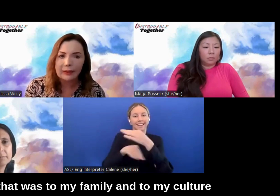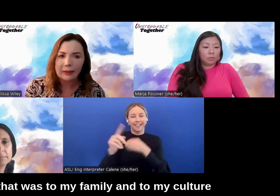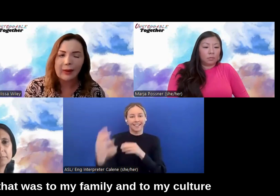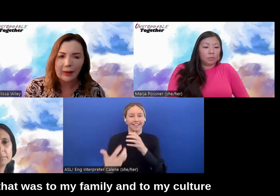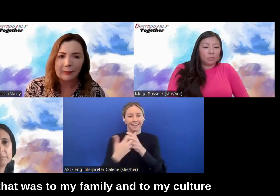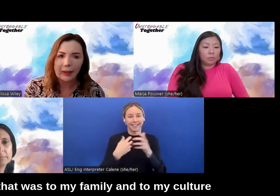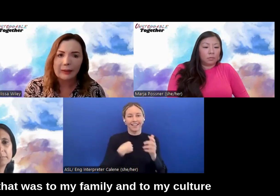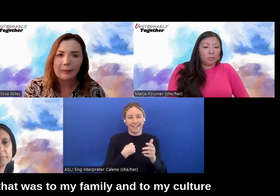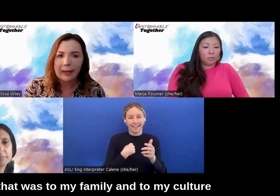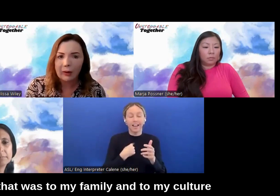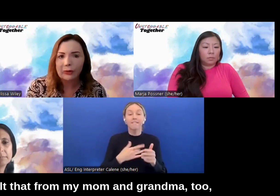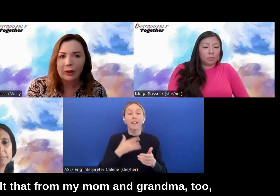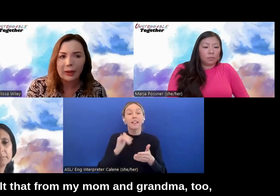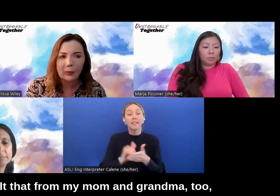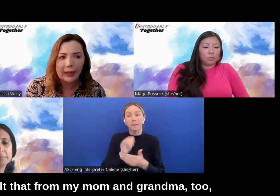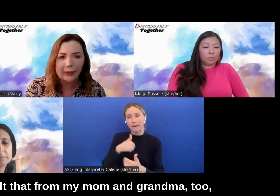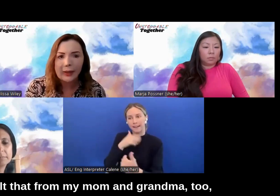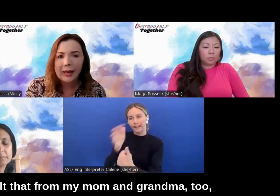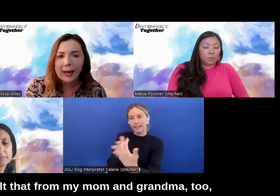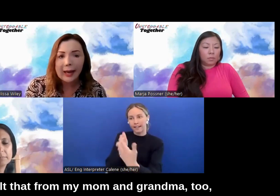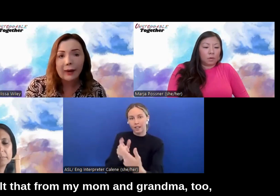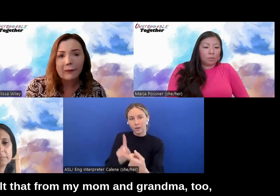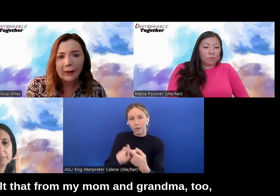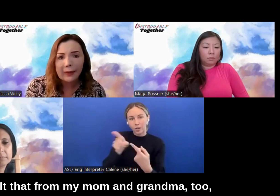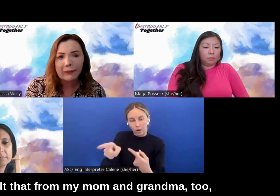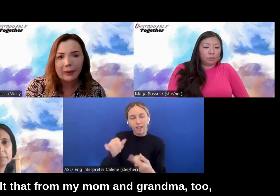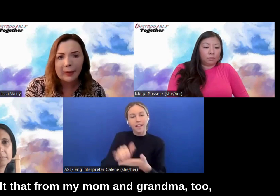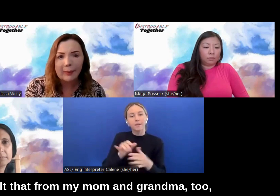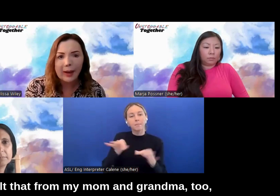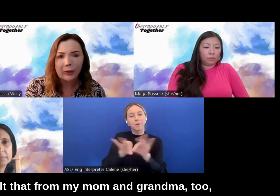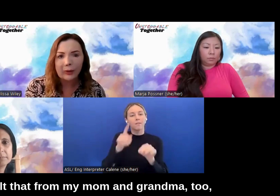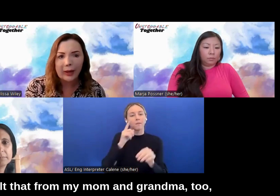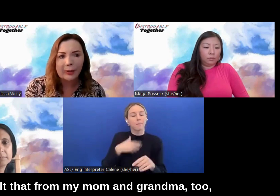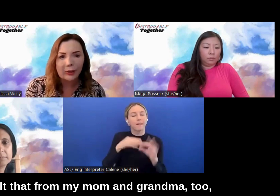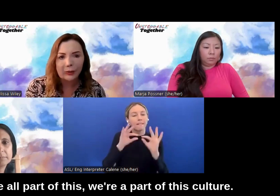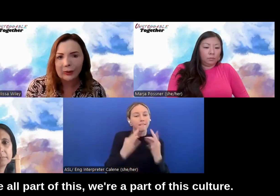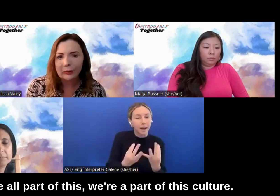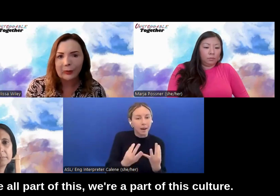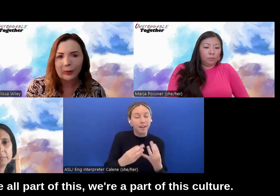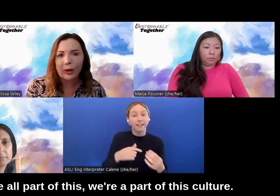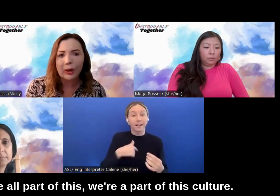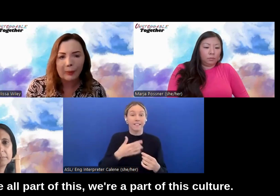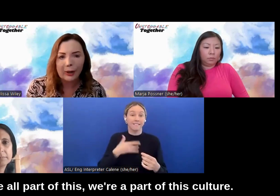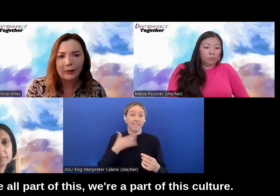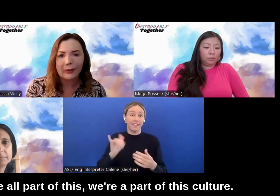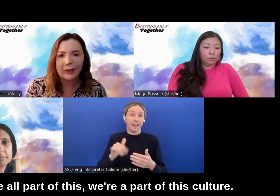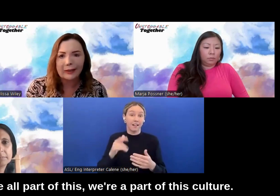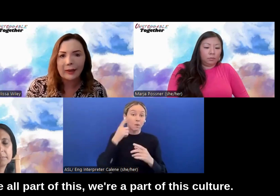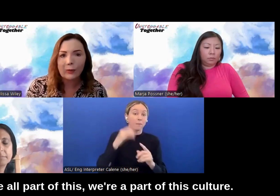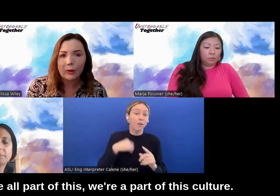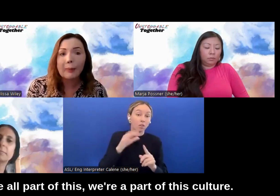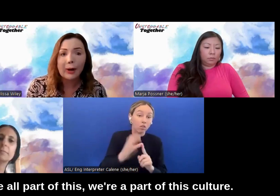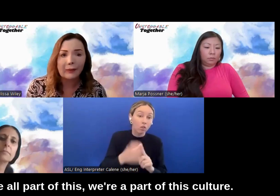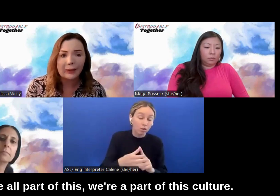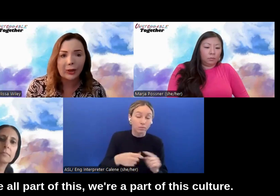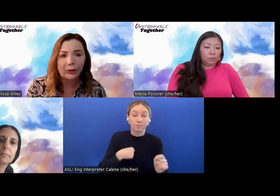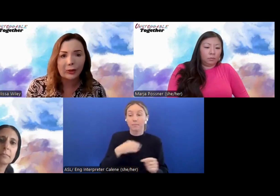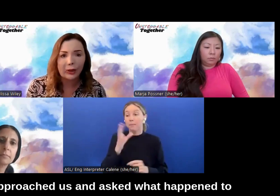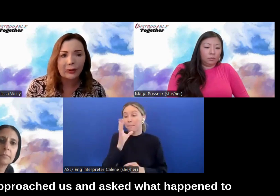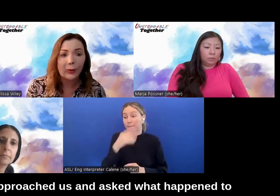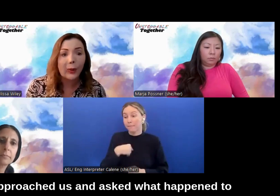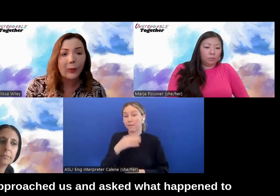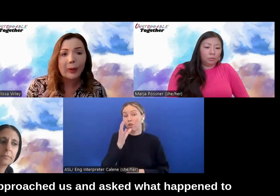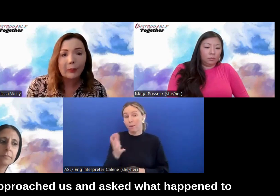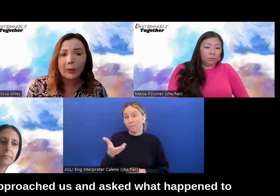that was to my family and to my culture as well. And I felt that from my mom and grandma too. We were all part of this. We're all a part of this